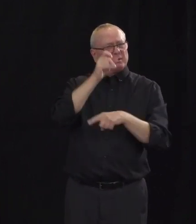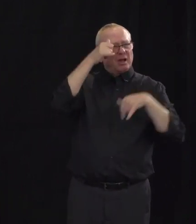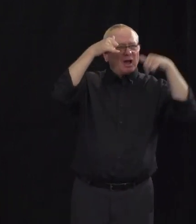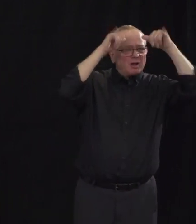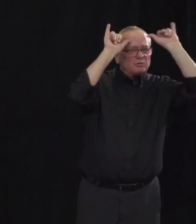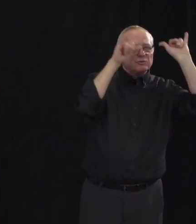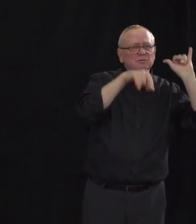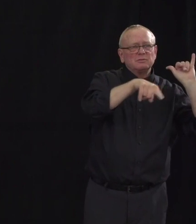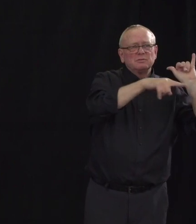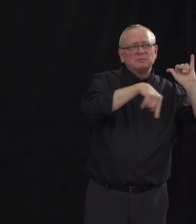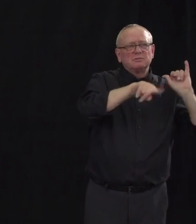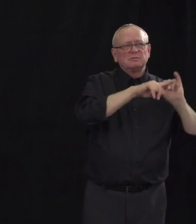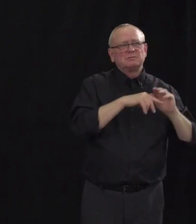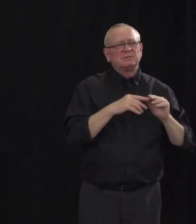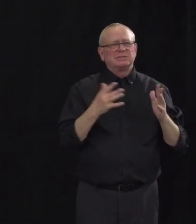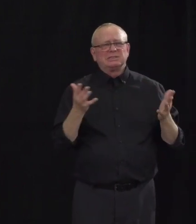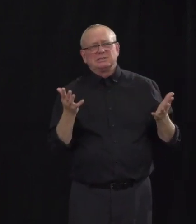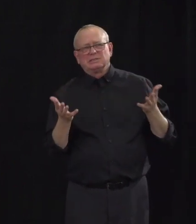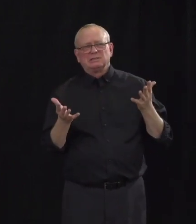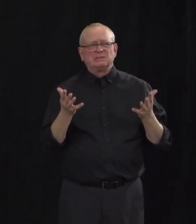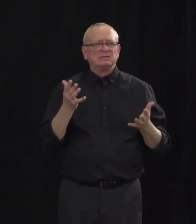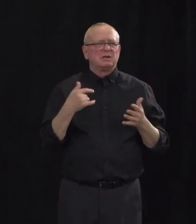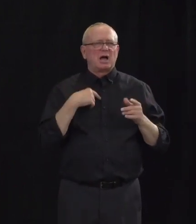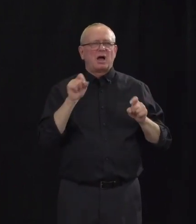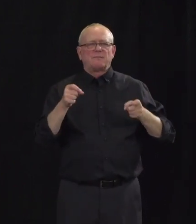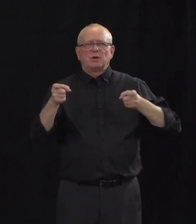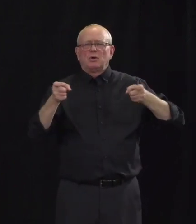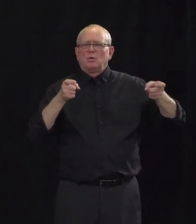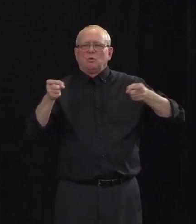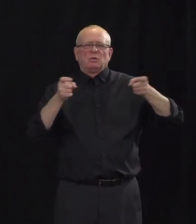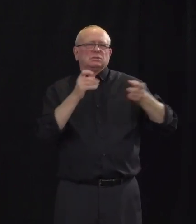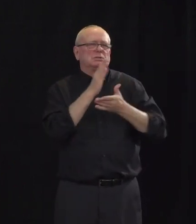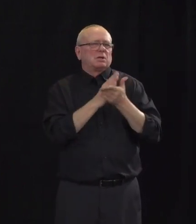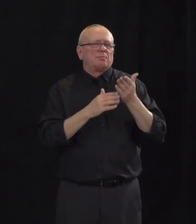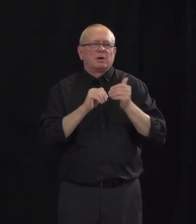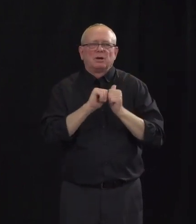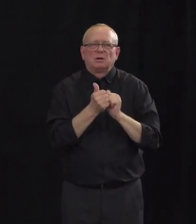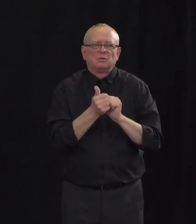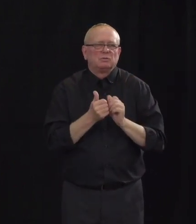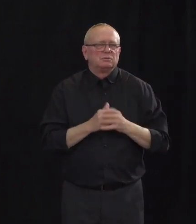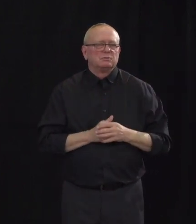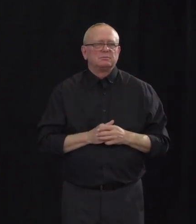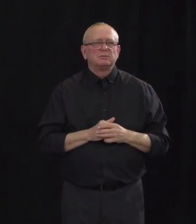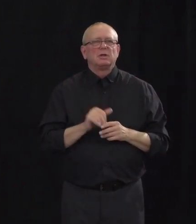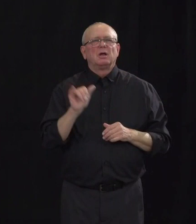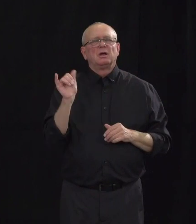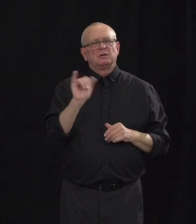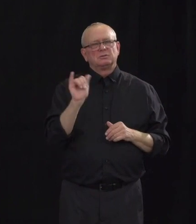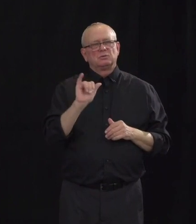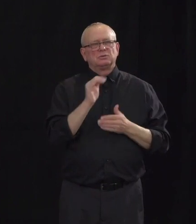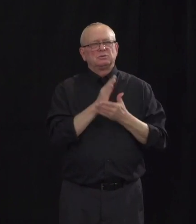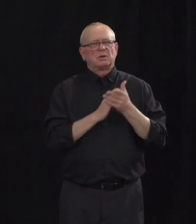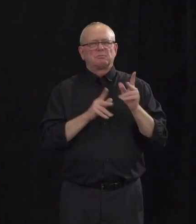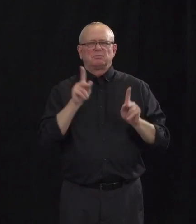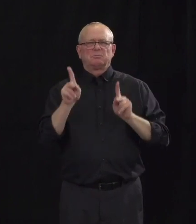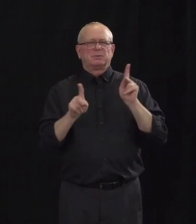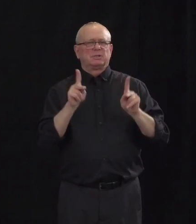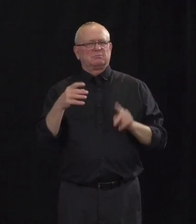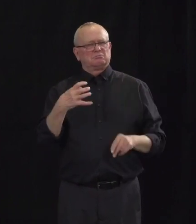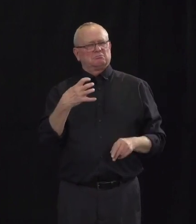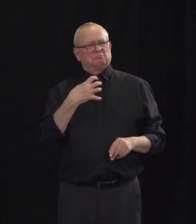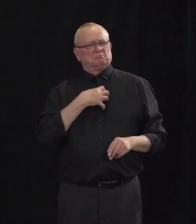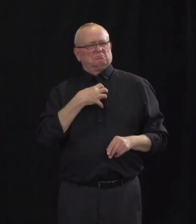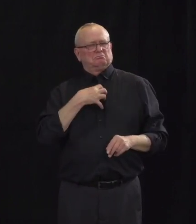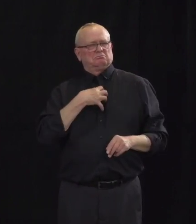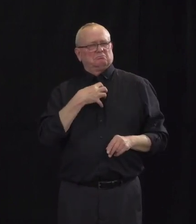now refusing to show up for work even though they're getting paid. We understand that people are right to be concerned and